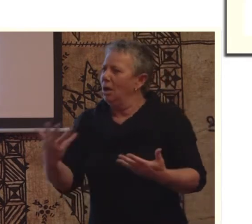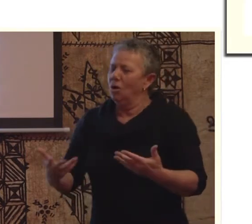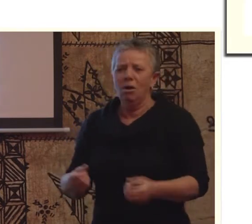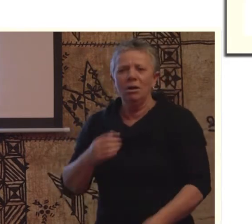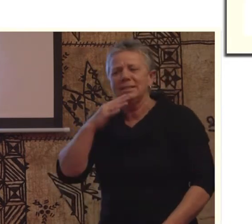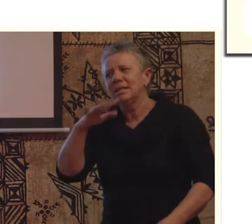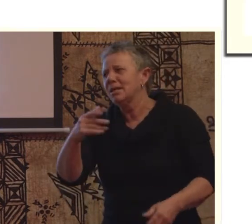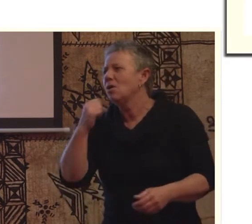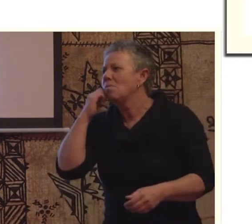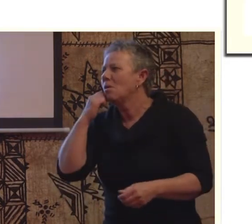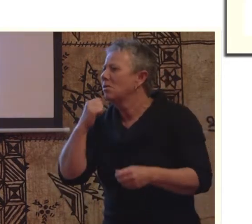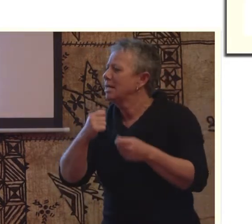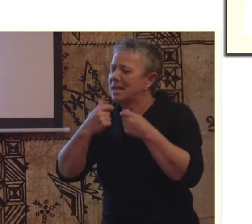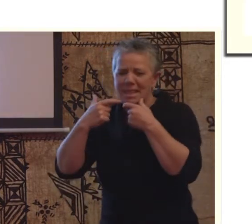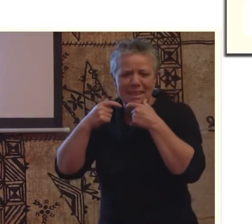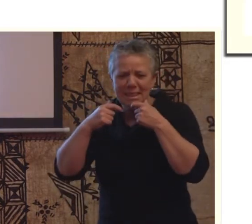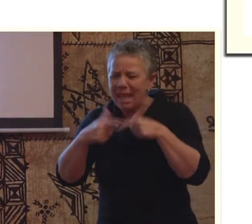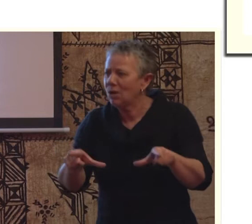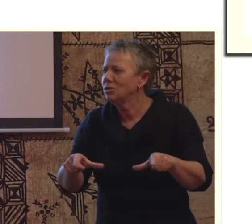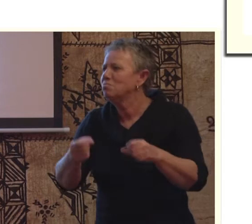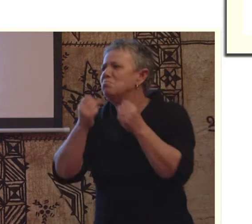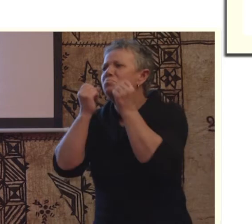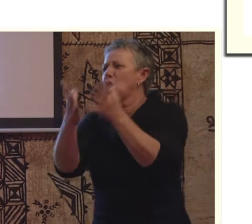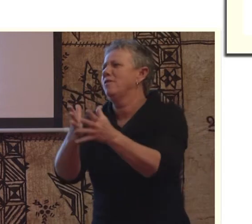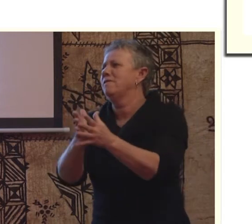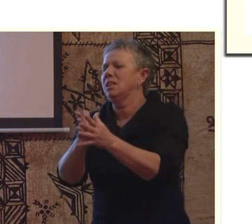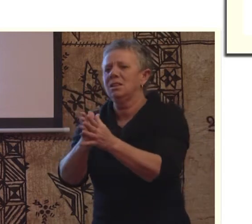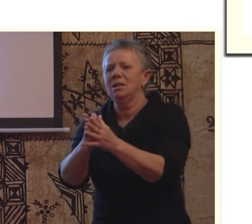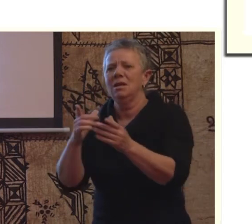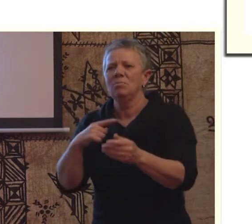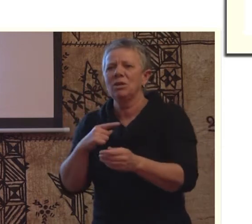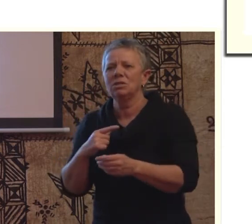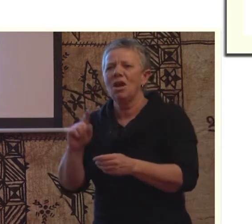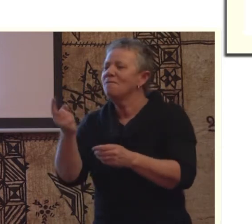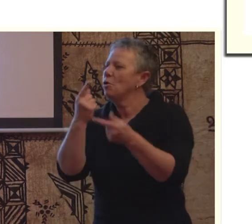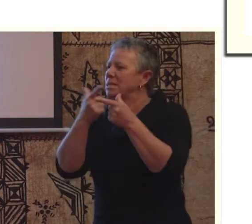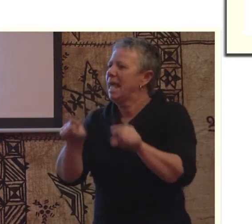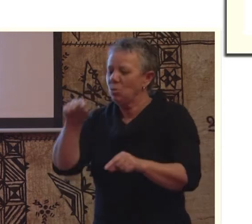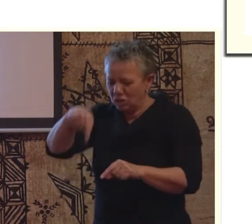Te Reo Māori and the beauty of being able to speak the language of this country, the first language of this country.